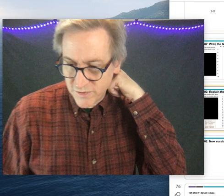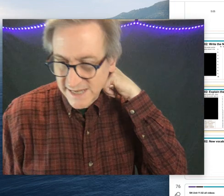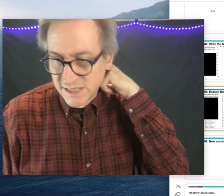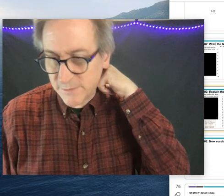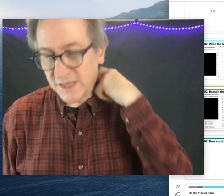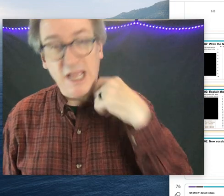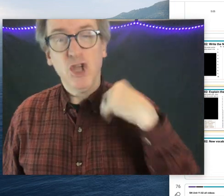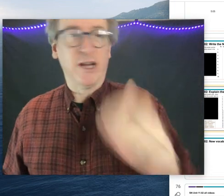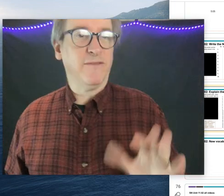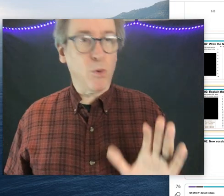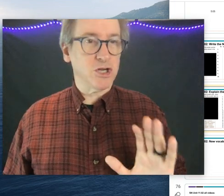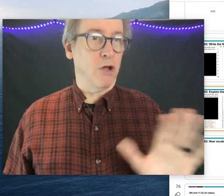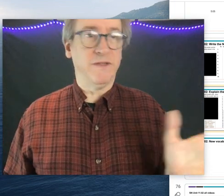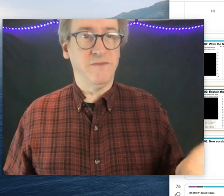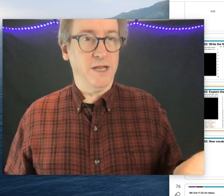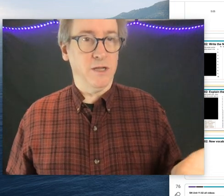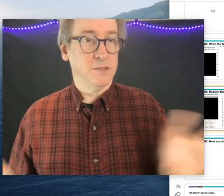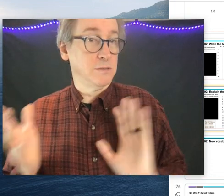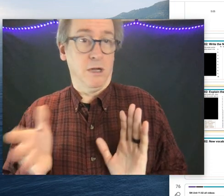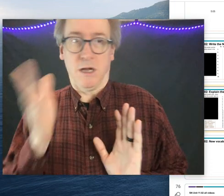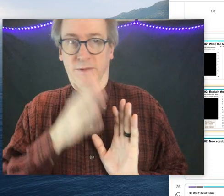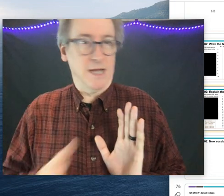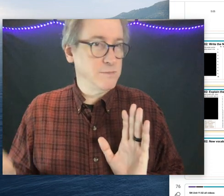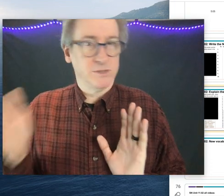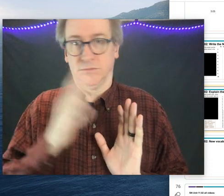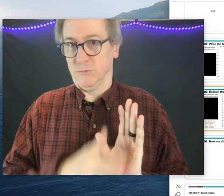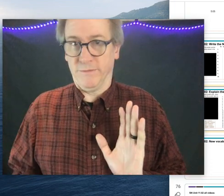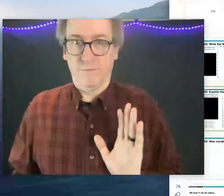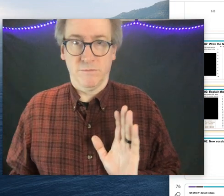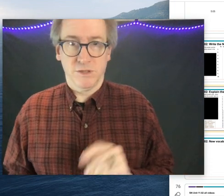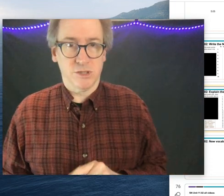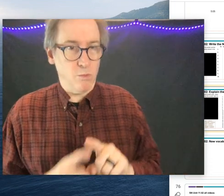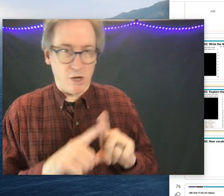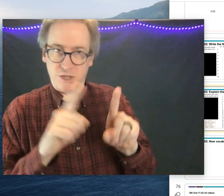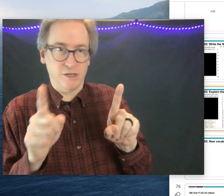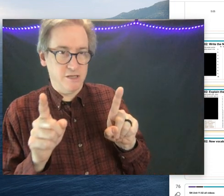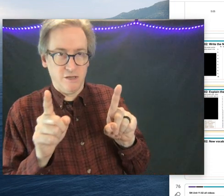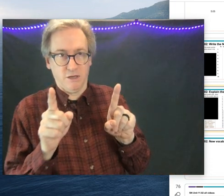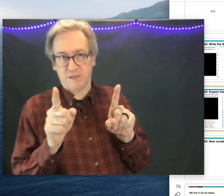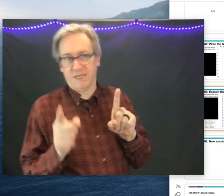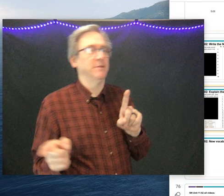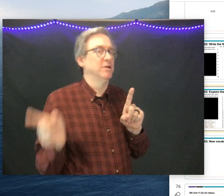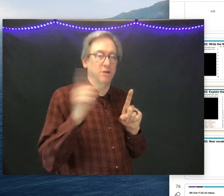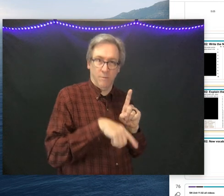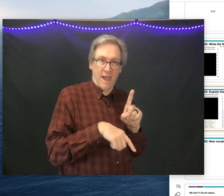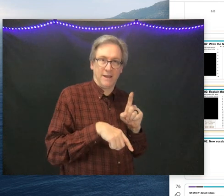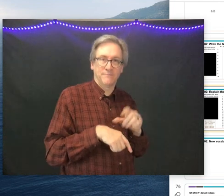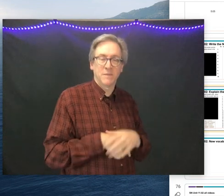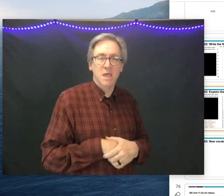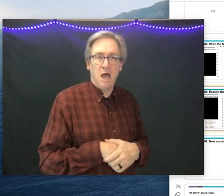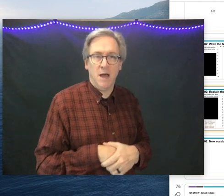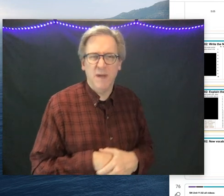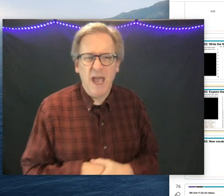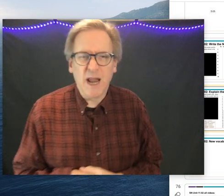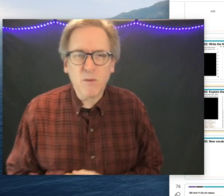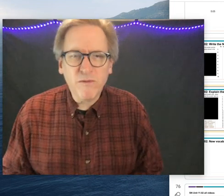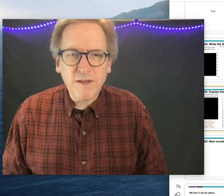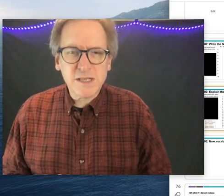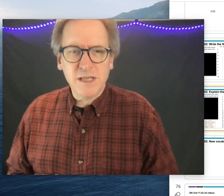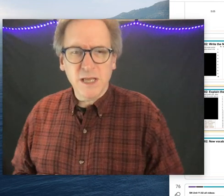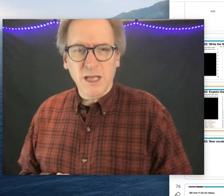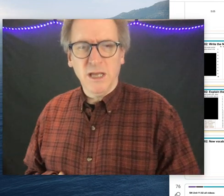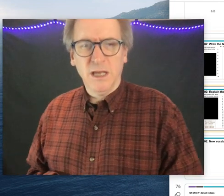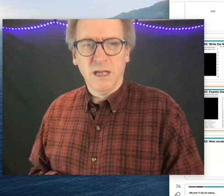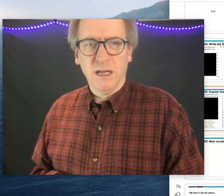So that's the big thing. You're going to have to watch all these videos a couple times, right? So watch the little segment, go back. And I will